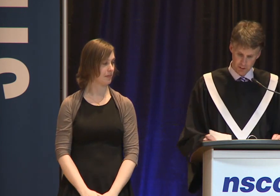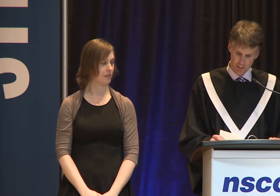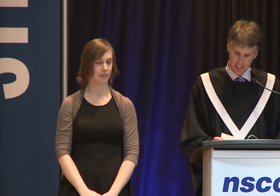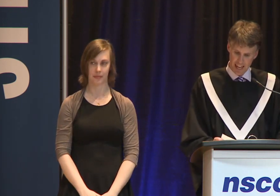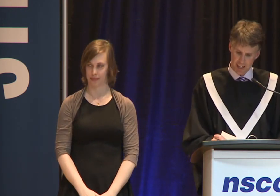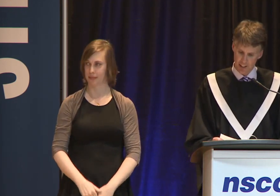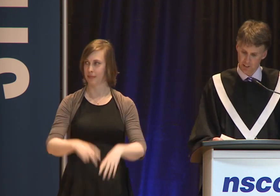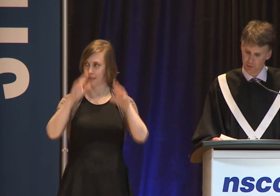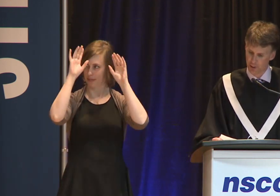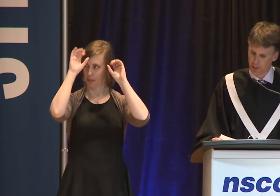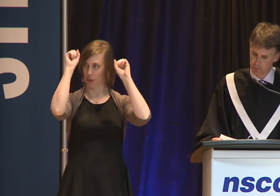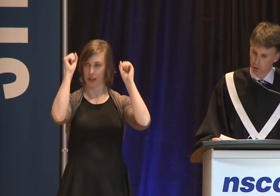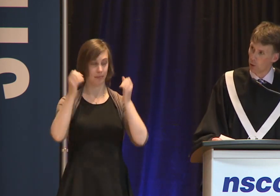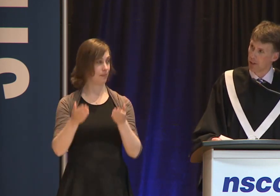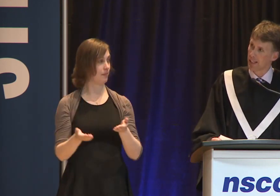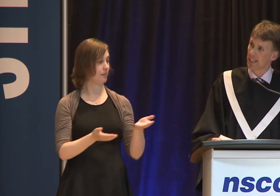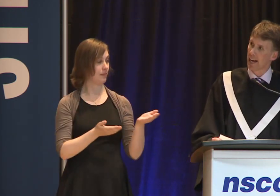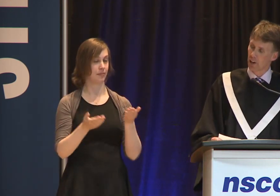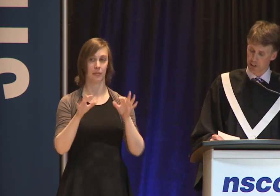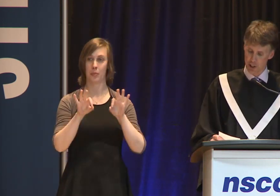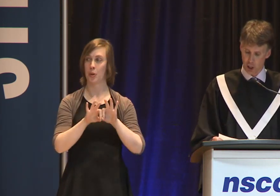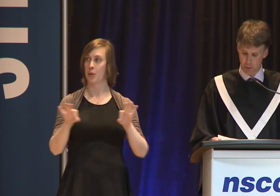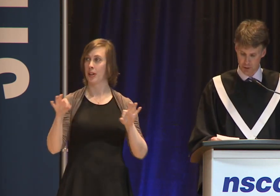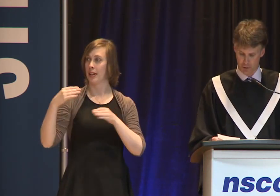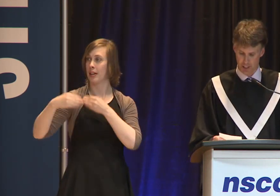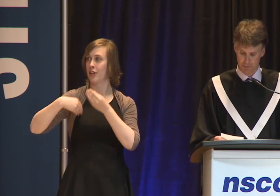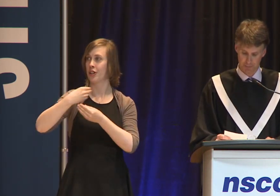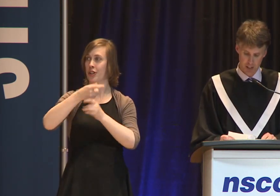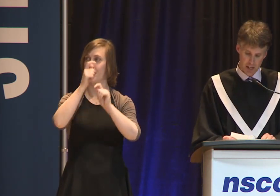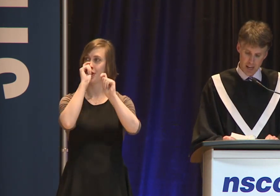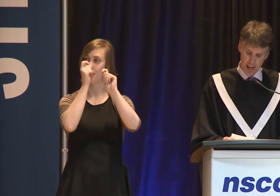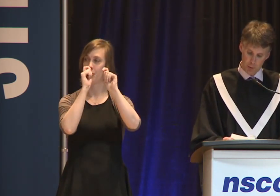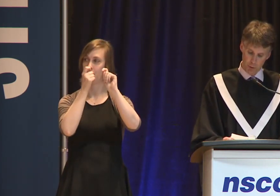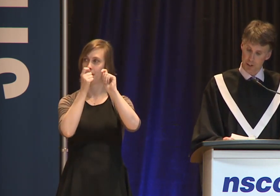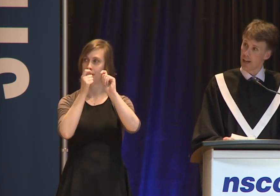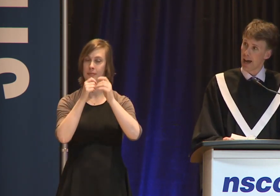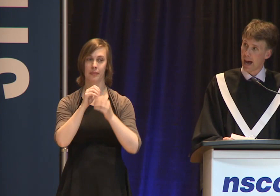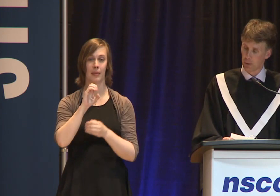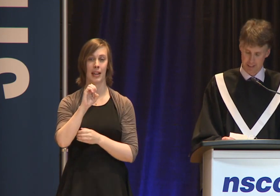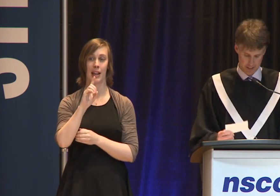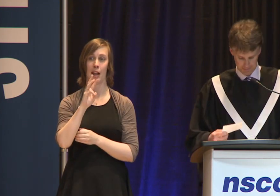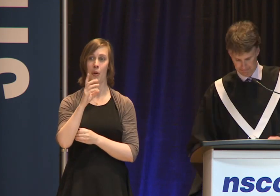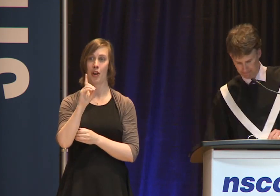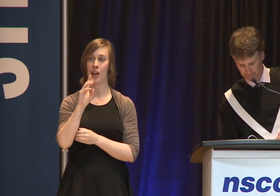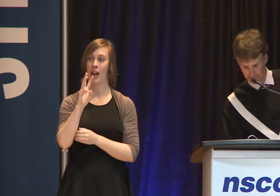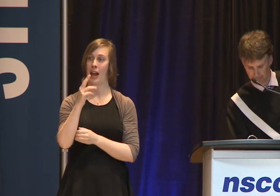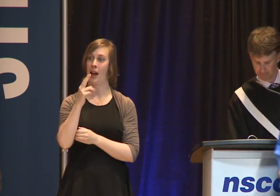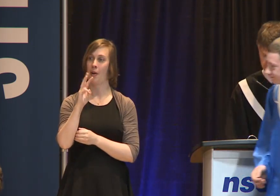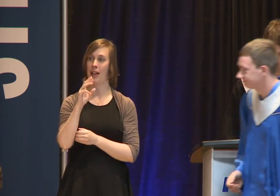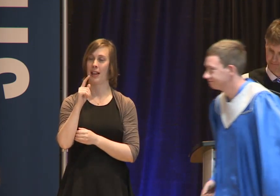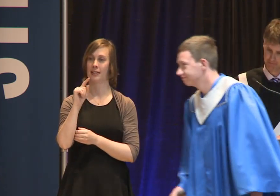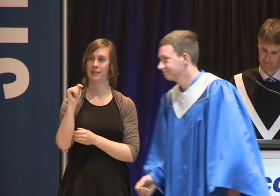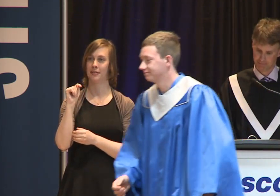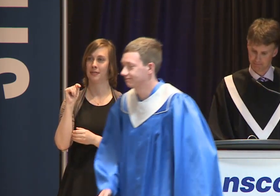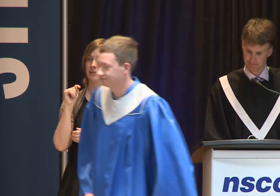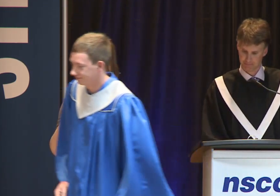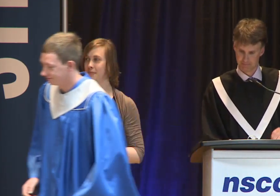Mr. President, the candidates for the Diploma in Heritage Carpentry. Edward Howlett.